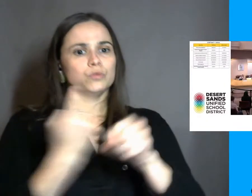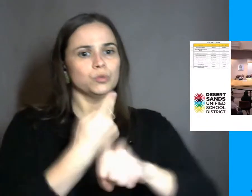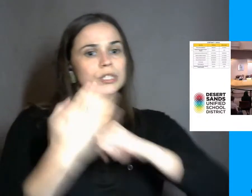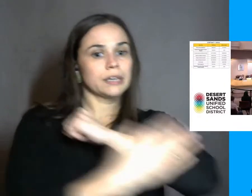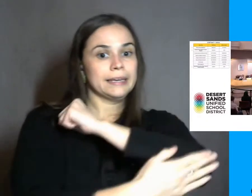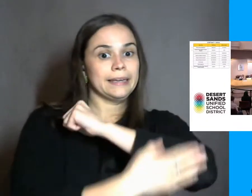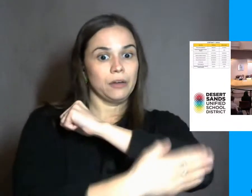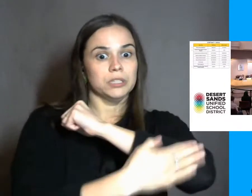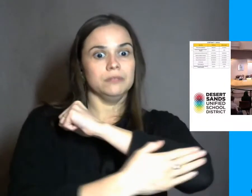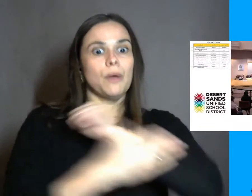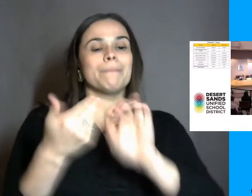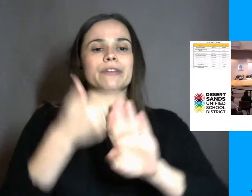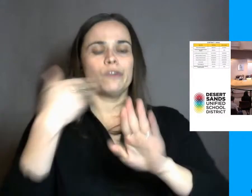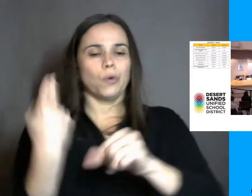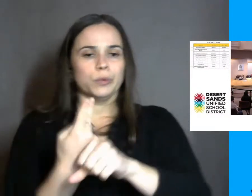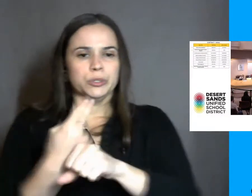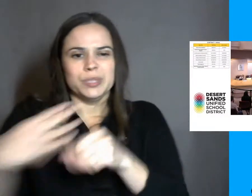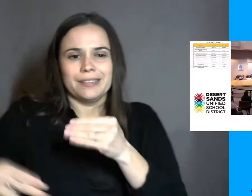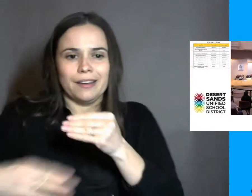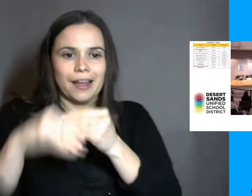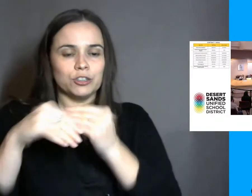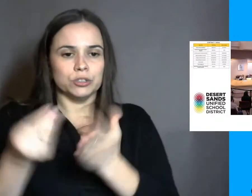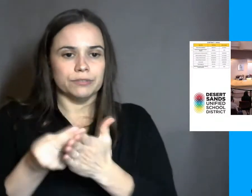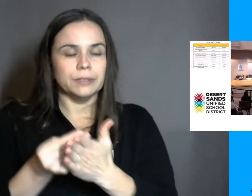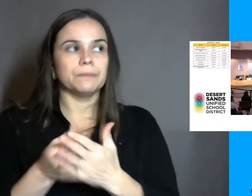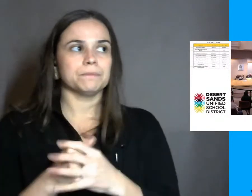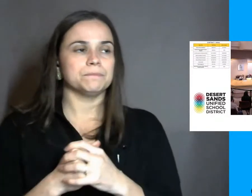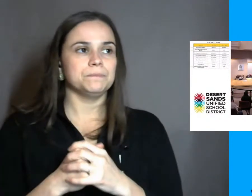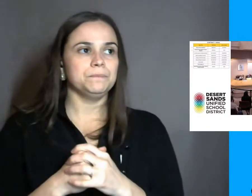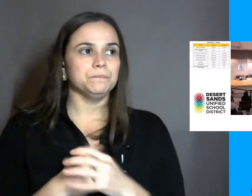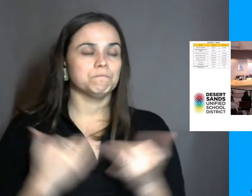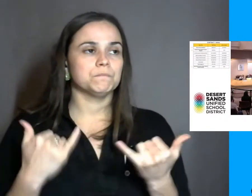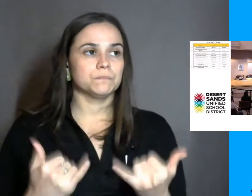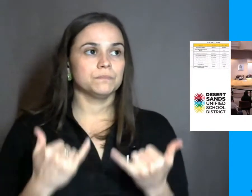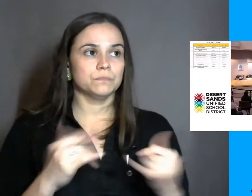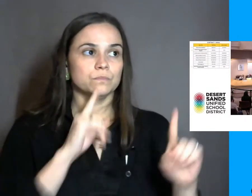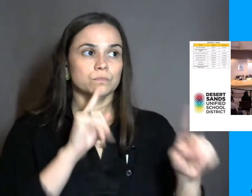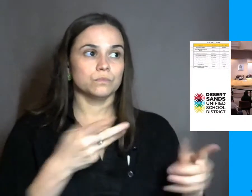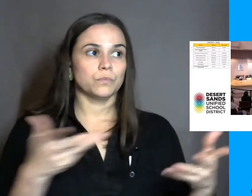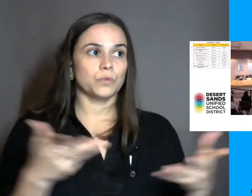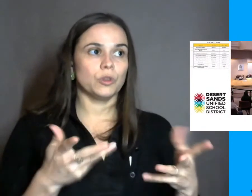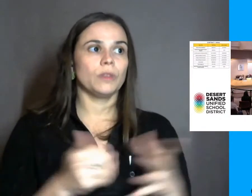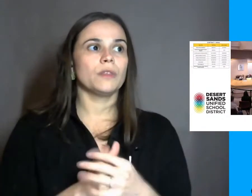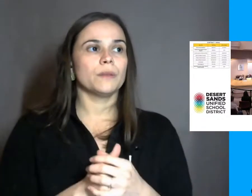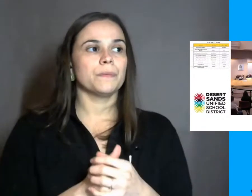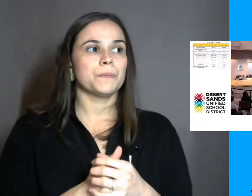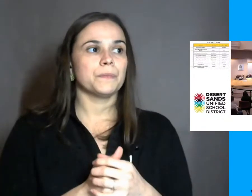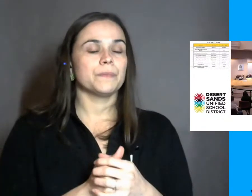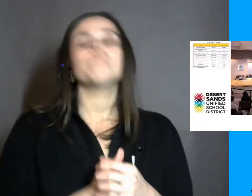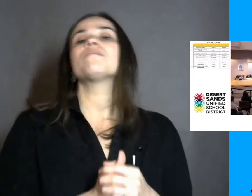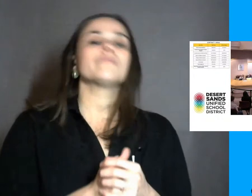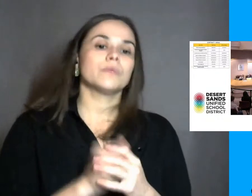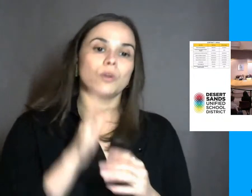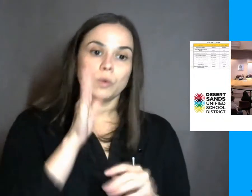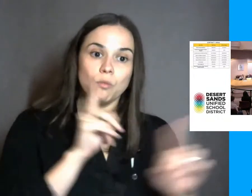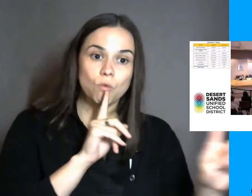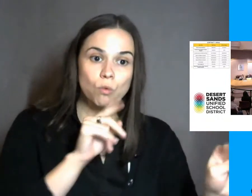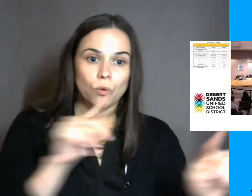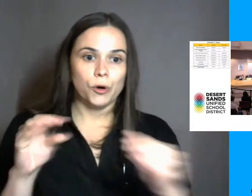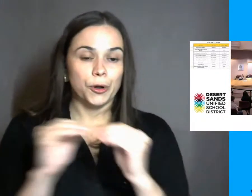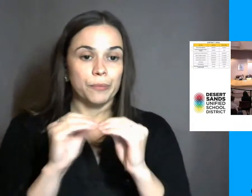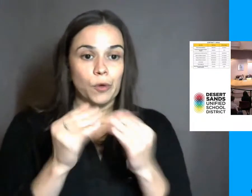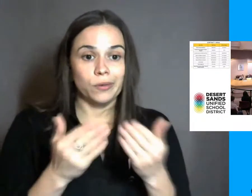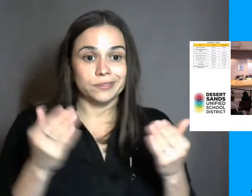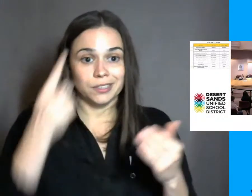and concentration funding. Currently, orders are being placed to purchase additional needed items for foster and homeless